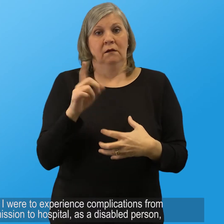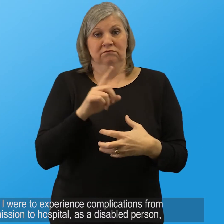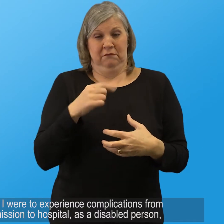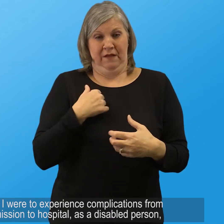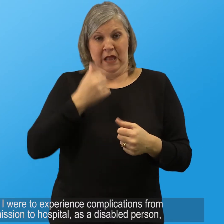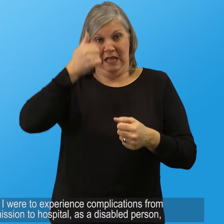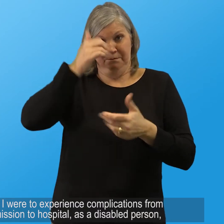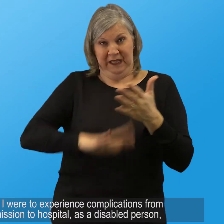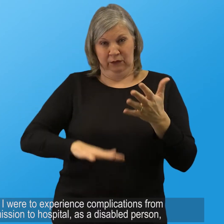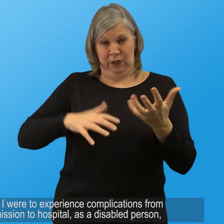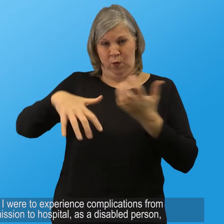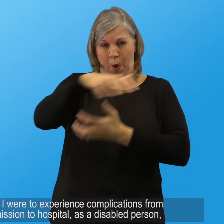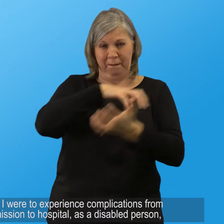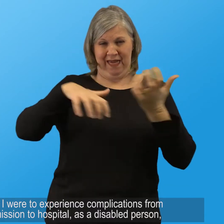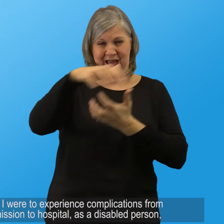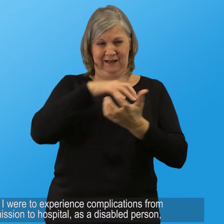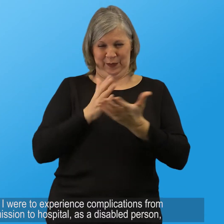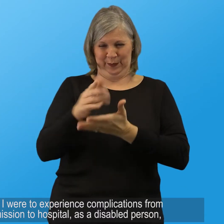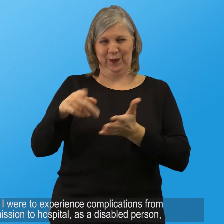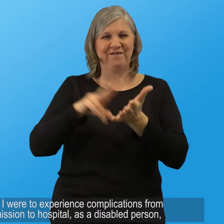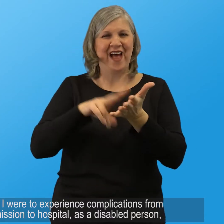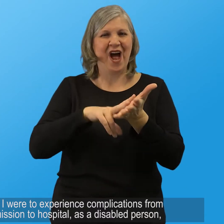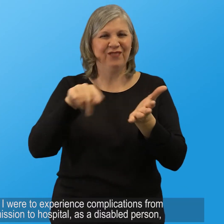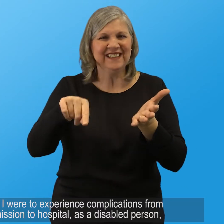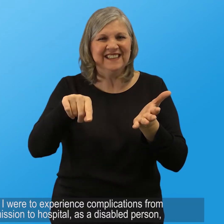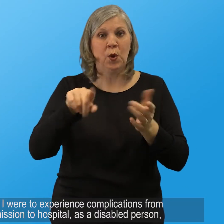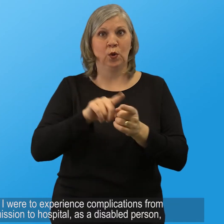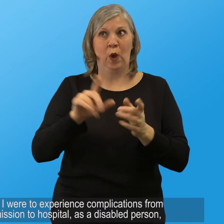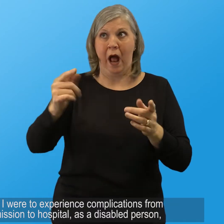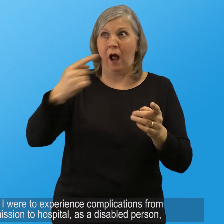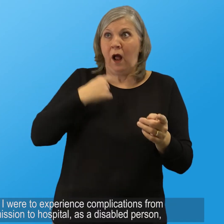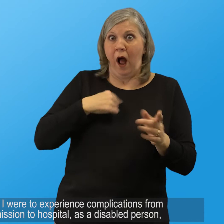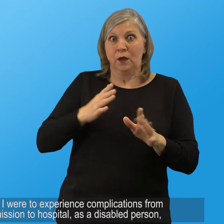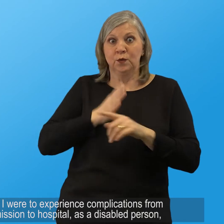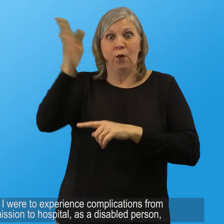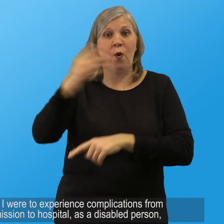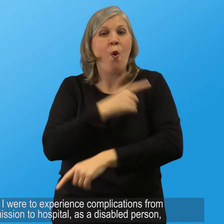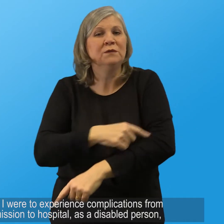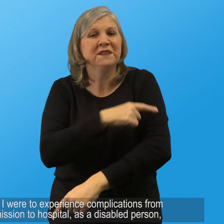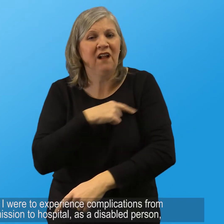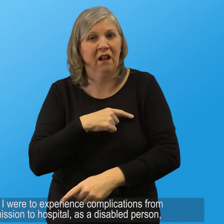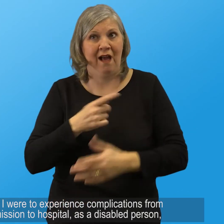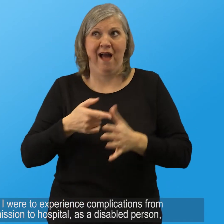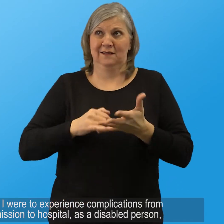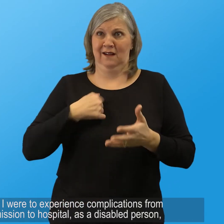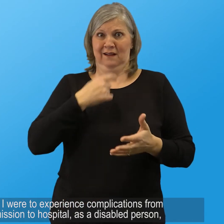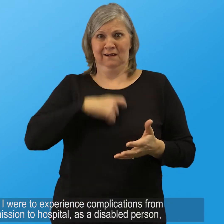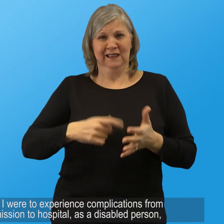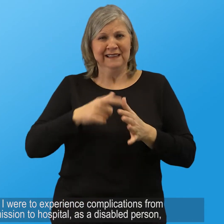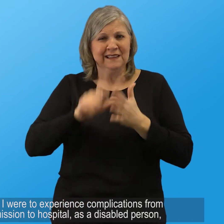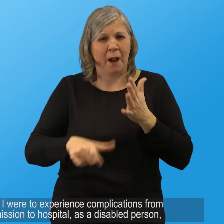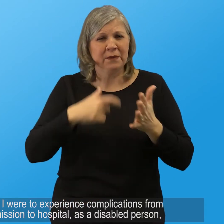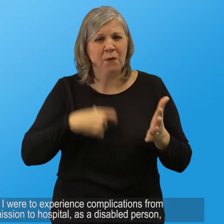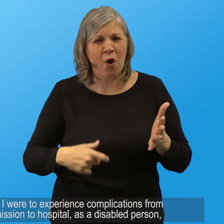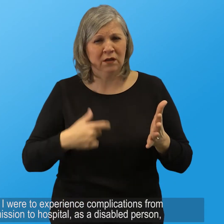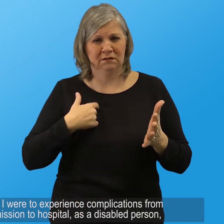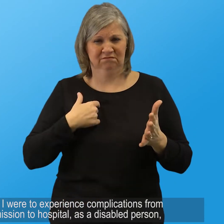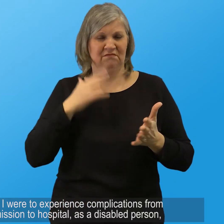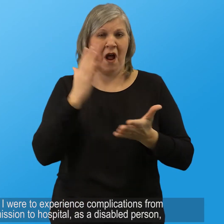My greatest fear is that if I were to experience complications from the virus and require admission to hospital, as a disabled person, I